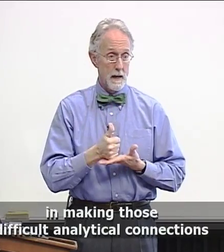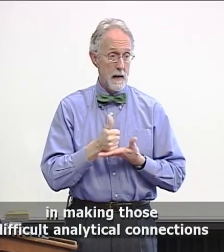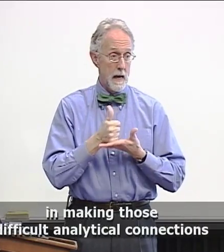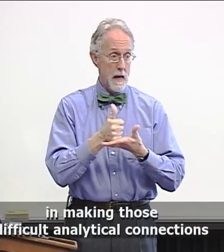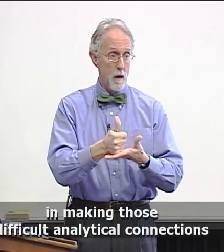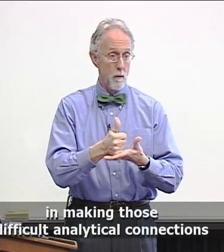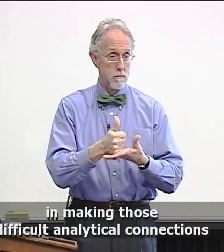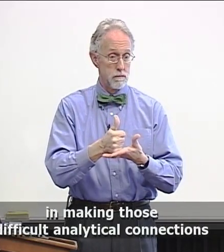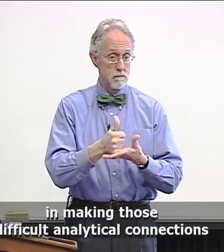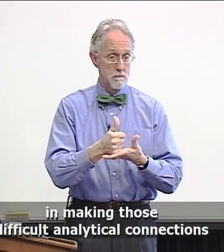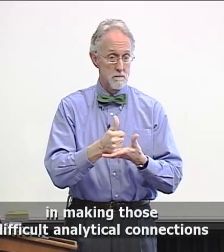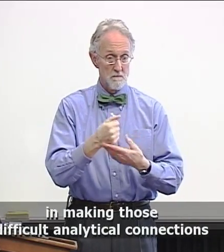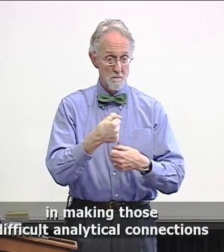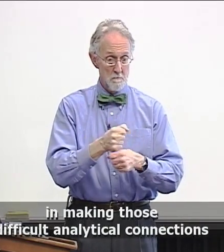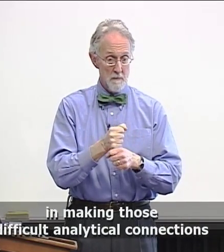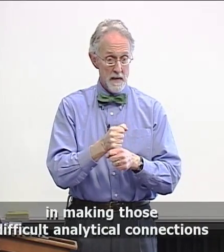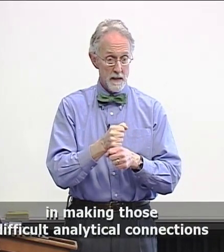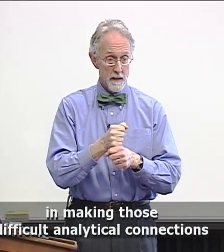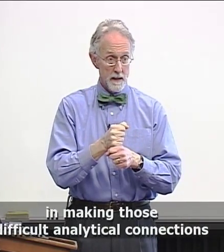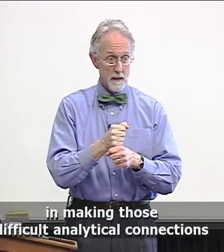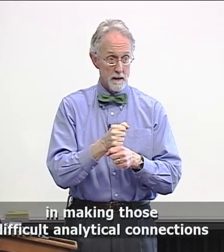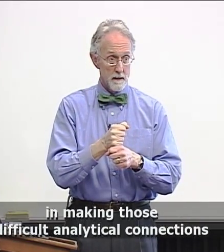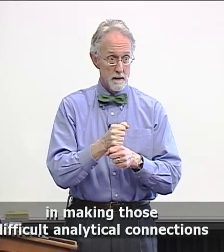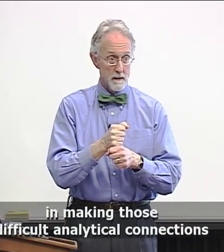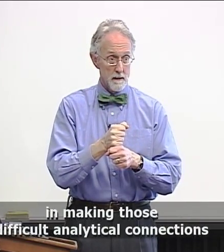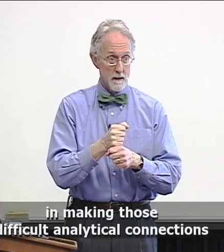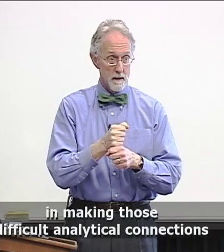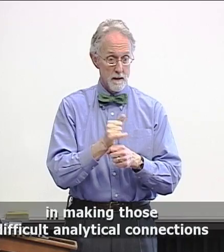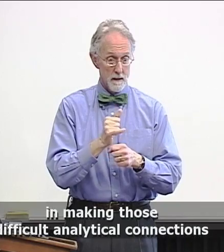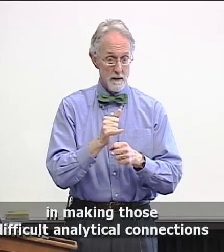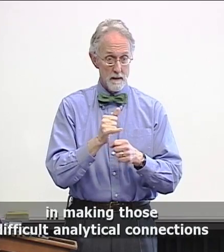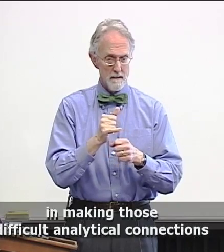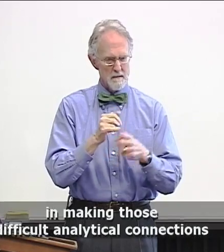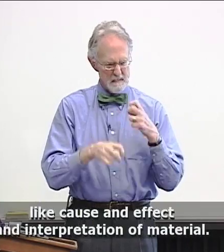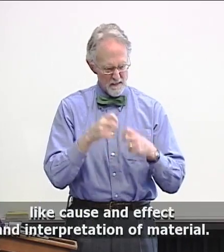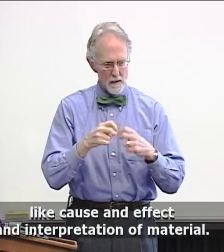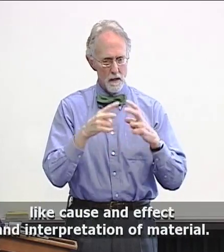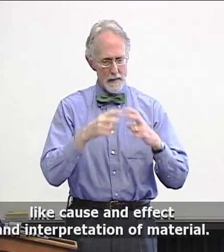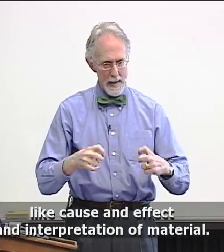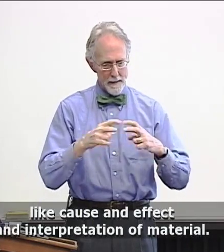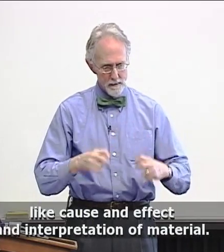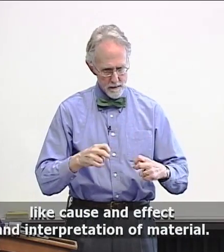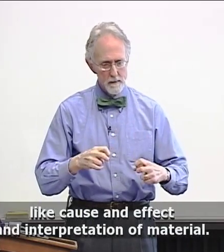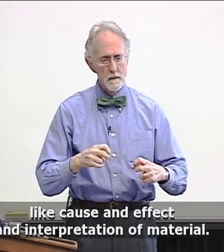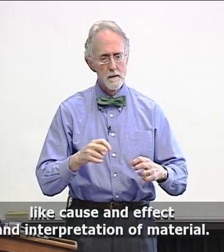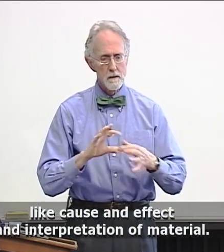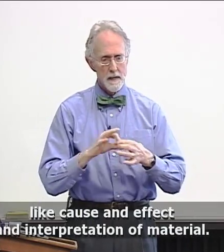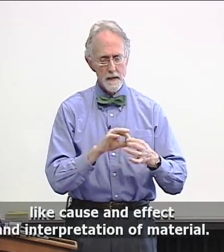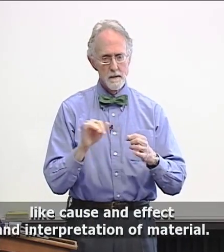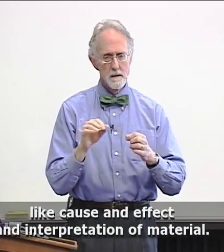making those difficult analytical connections, like cause and effect and